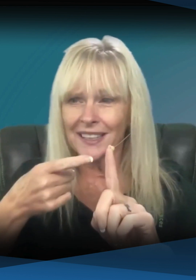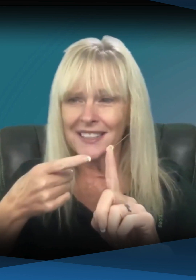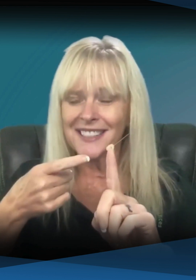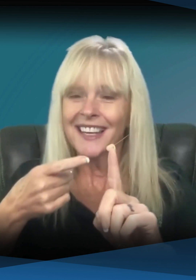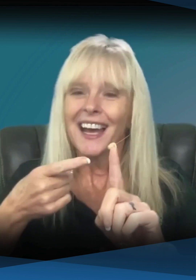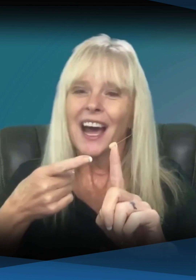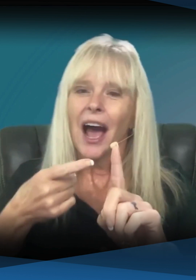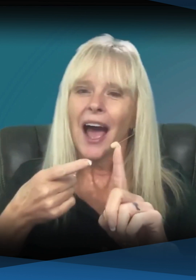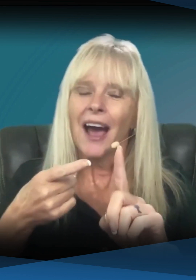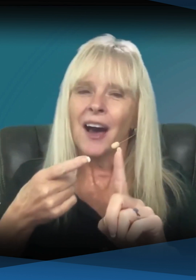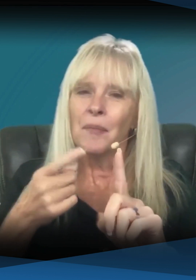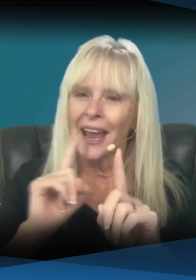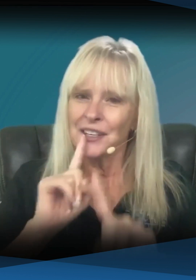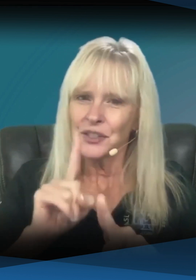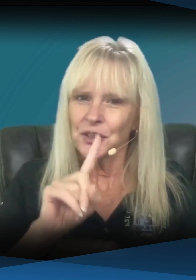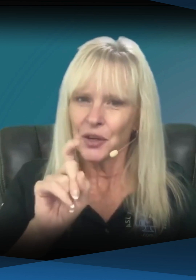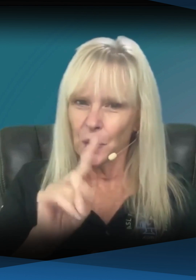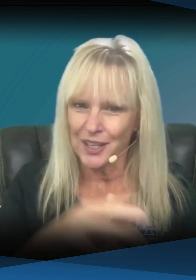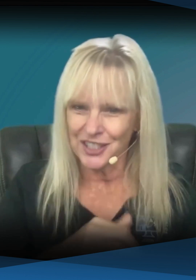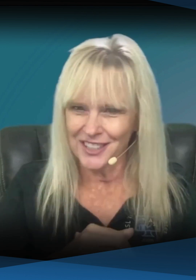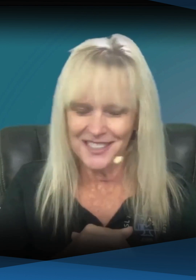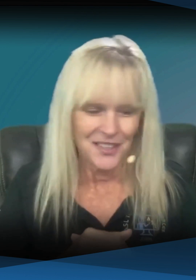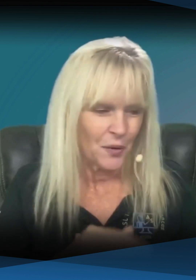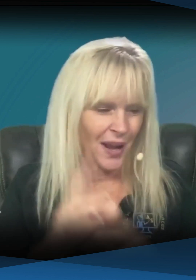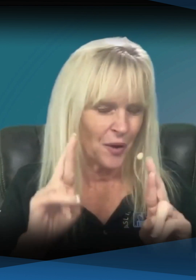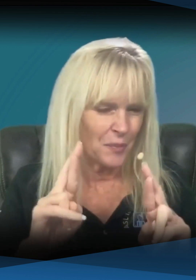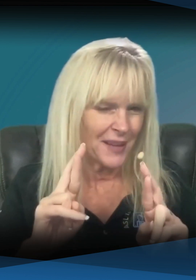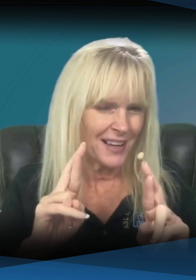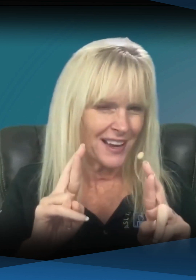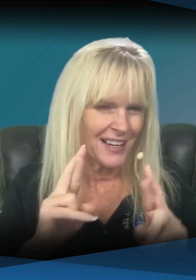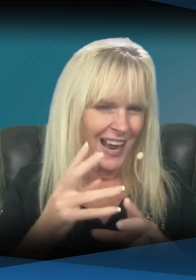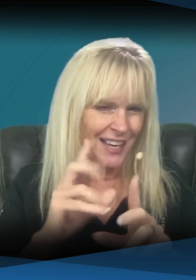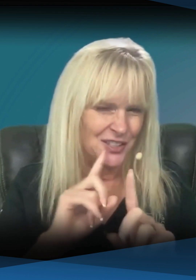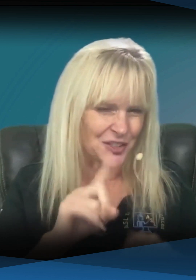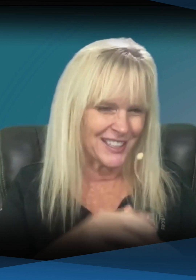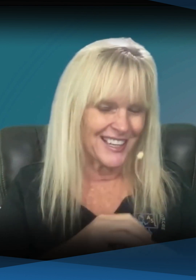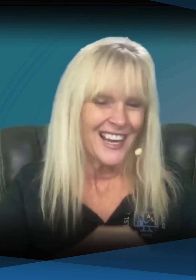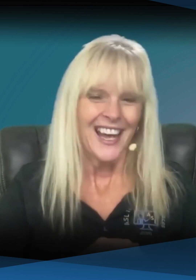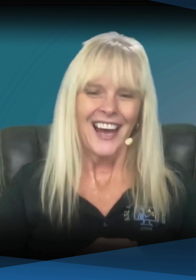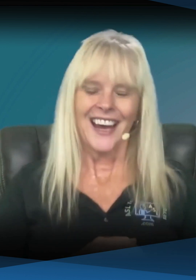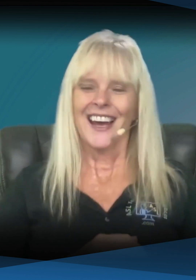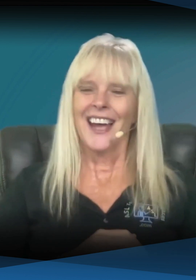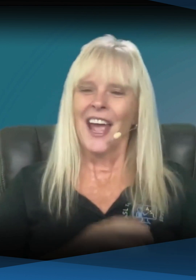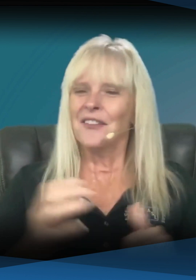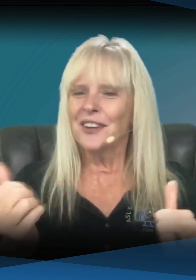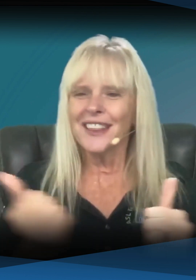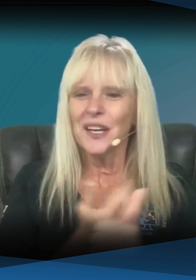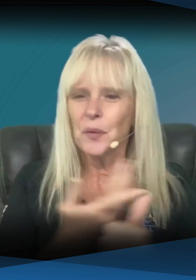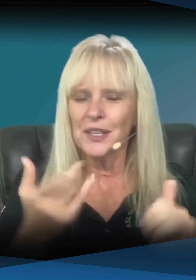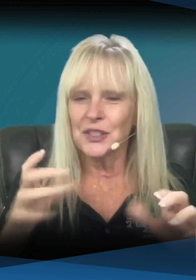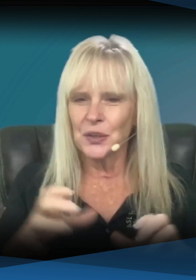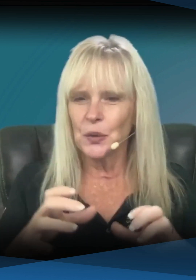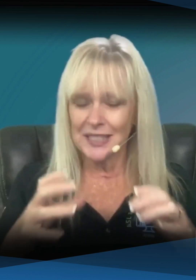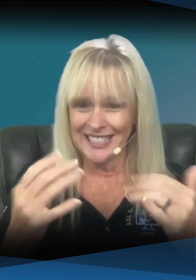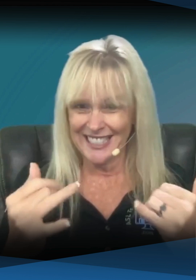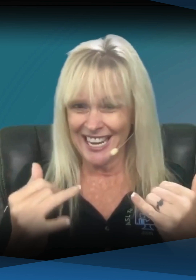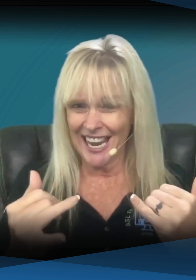is answering your questions. So I hope that kind of answered it. Everything we do today in